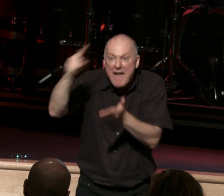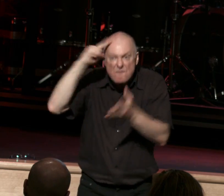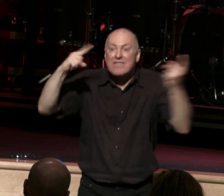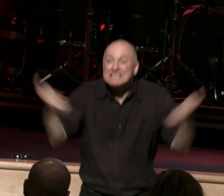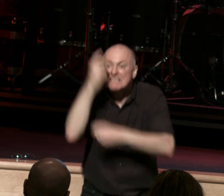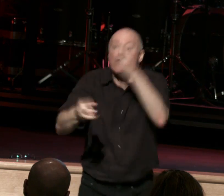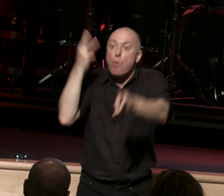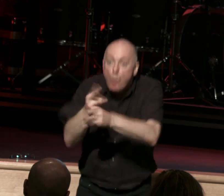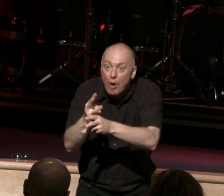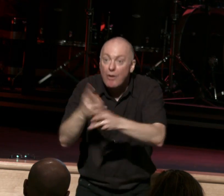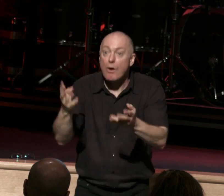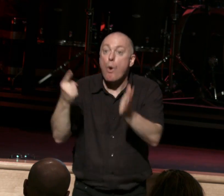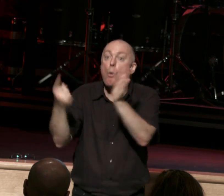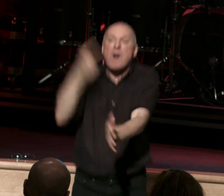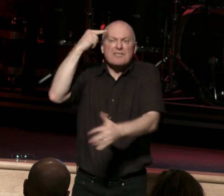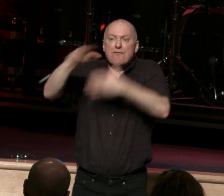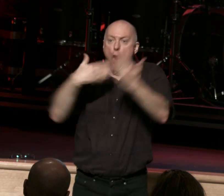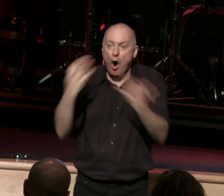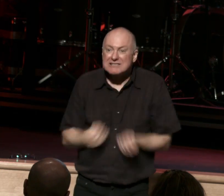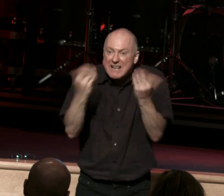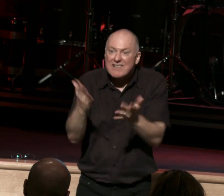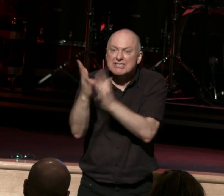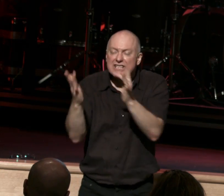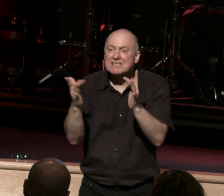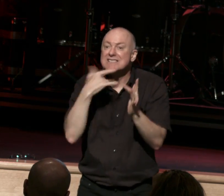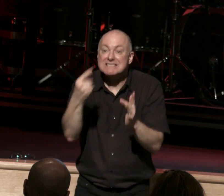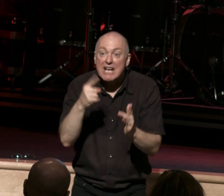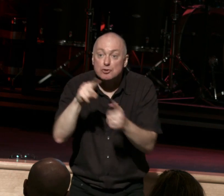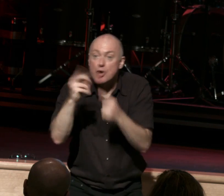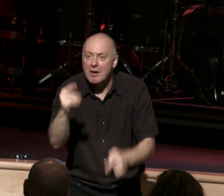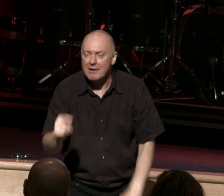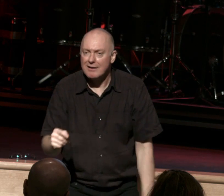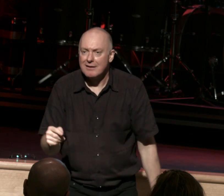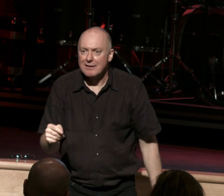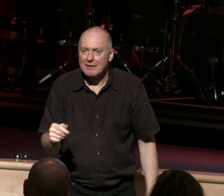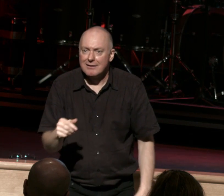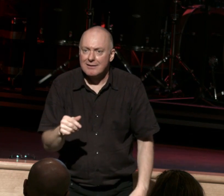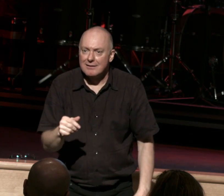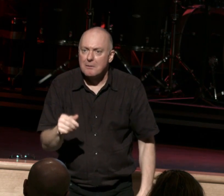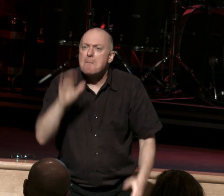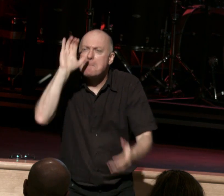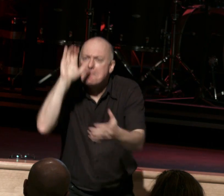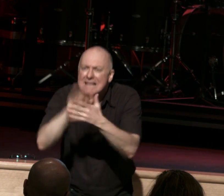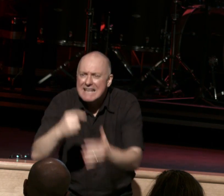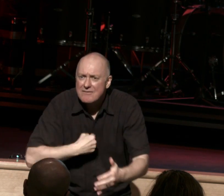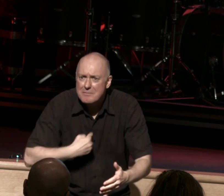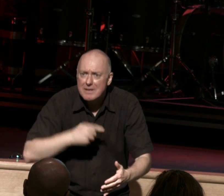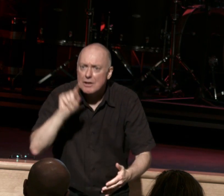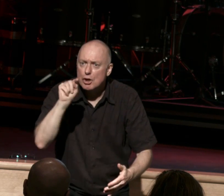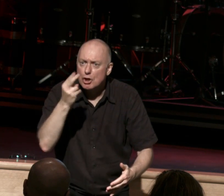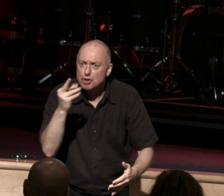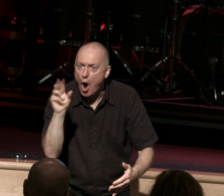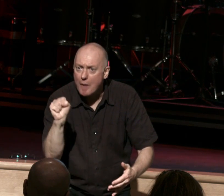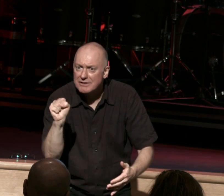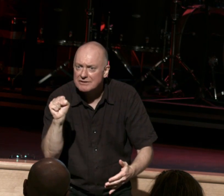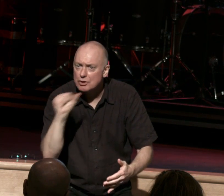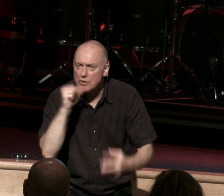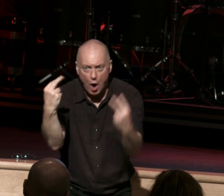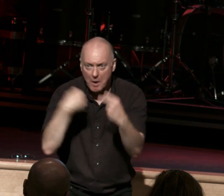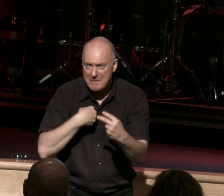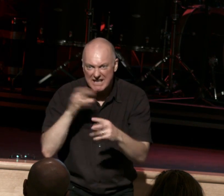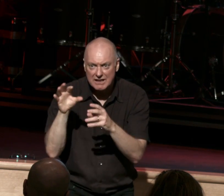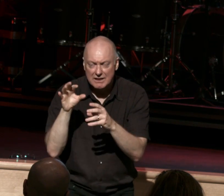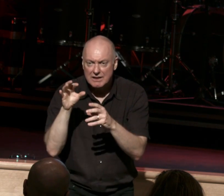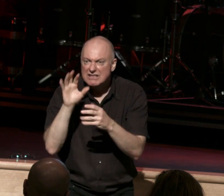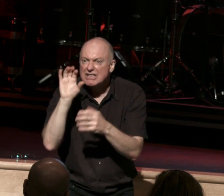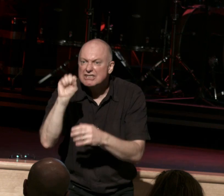I may pay for the sins of the world, the once for all sacrifice. Jesus says to Thomas, do not disbelieve, but believe. Thomas, understand, you're not looking